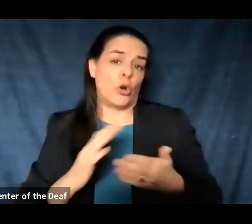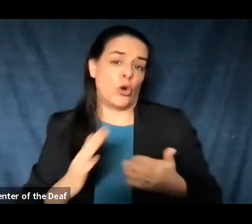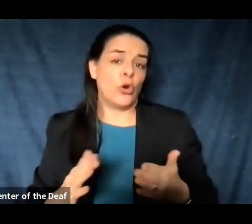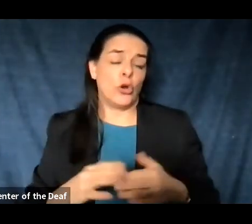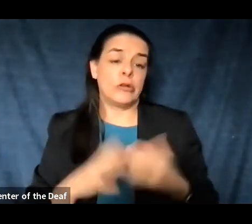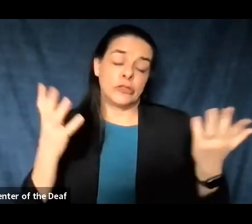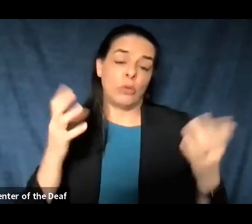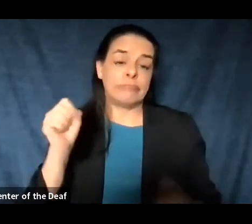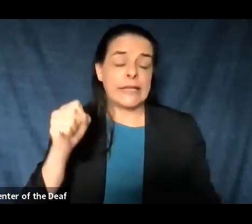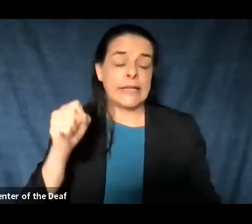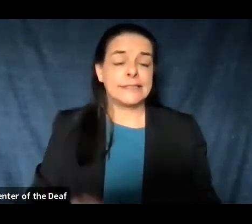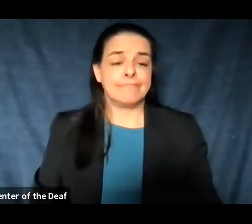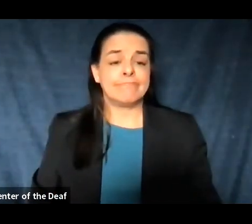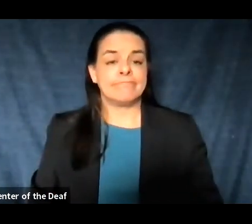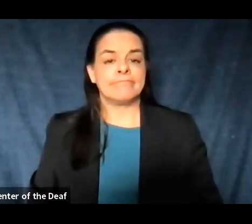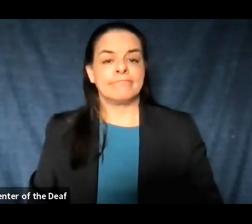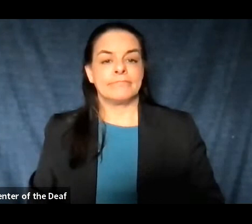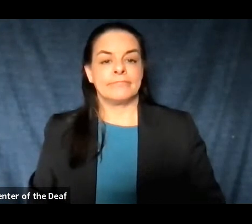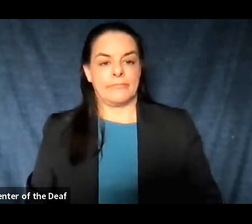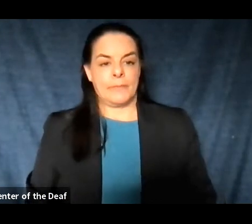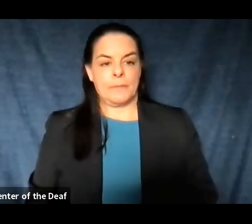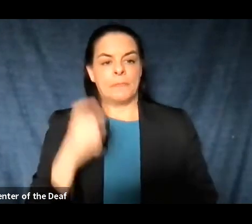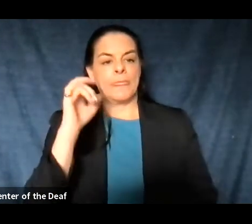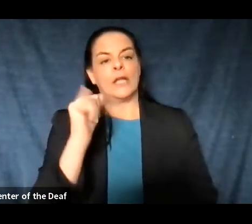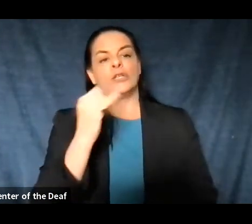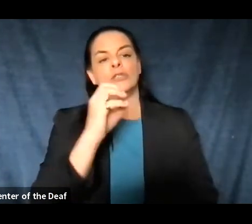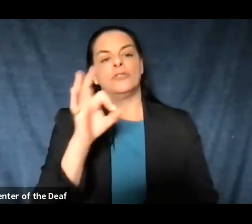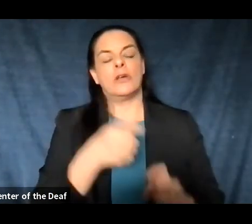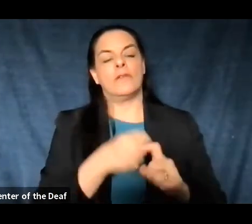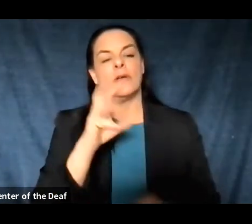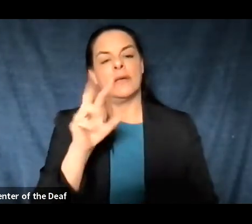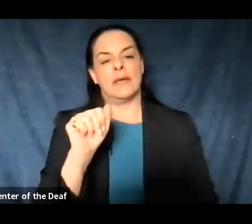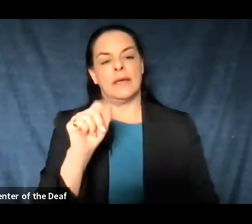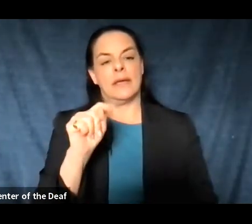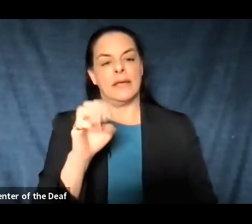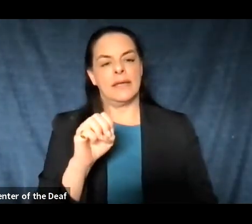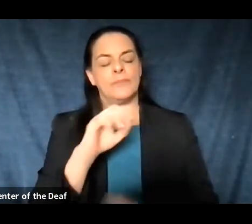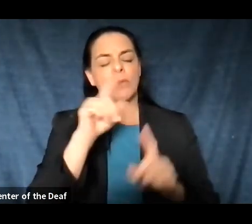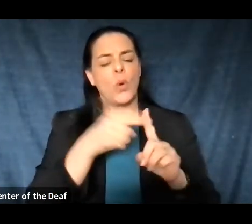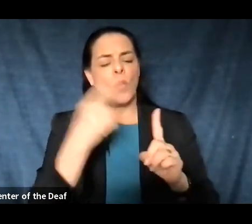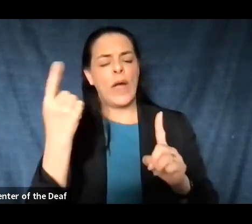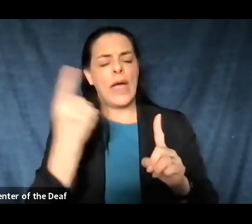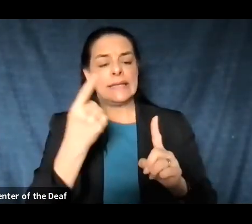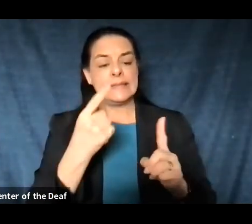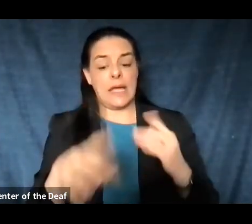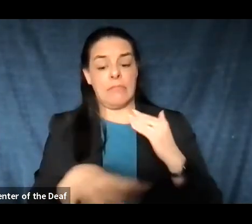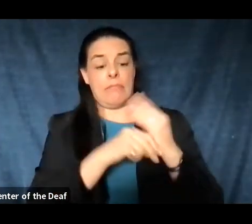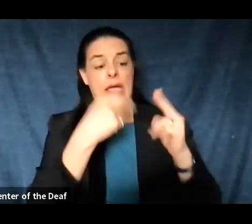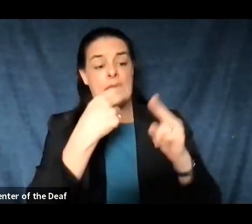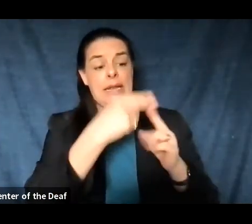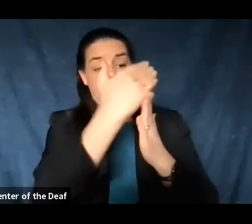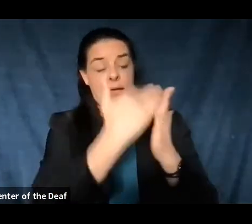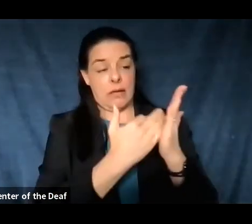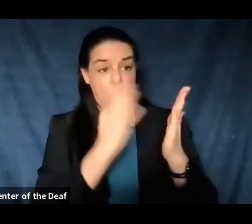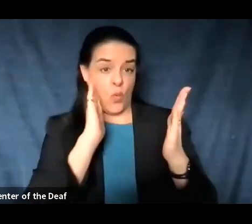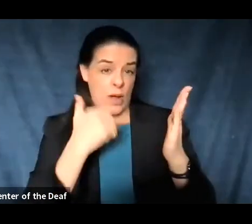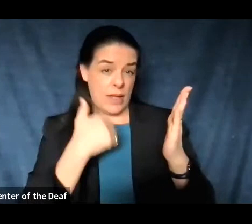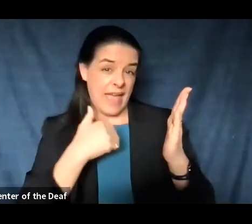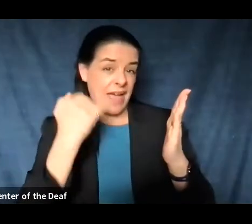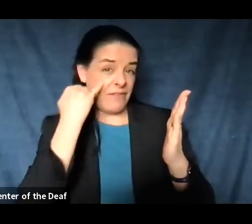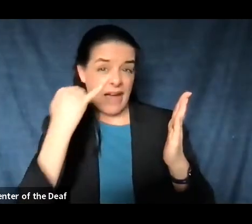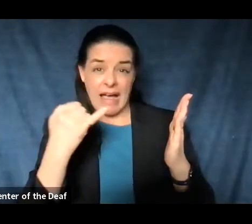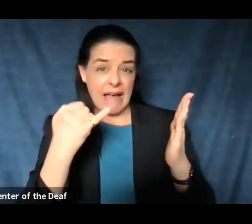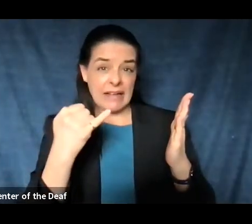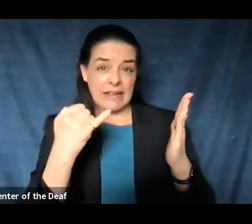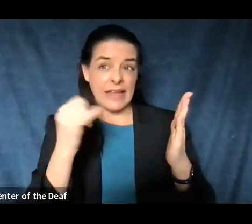So yes. From Jeff with WATE, once someone gets on the wait list, will they know roughly where they are in terms of